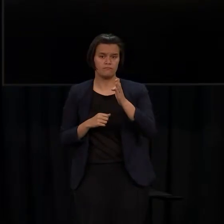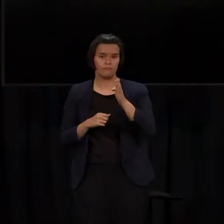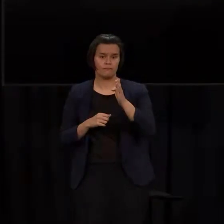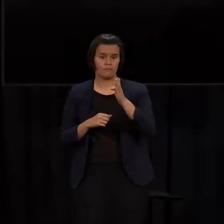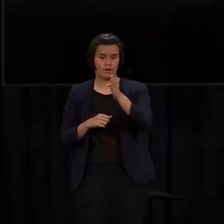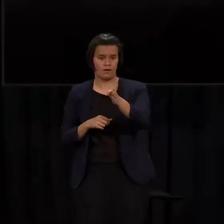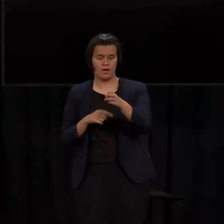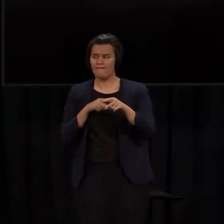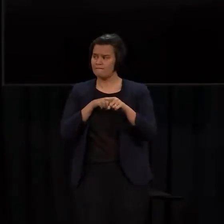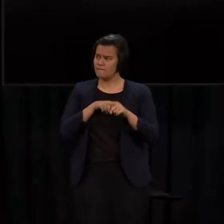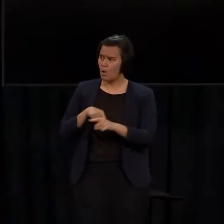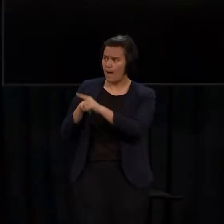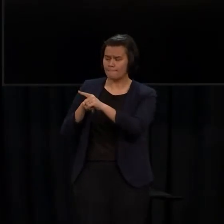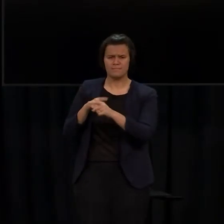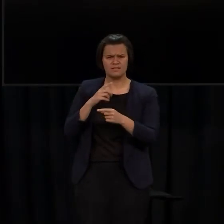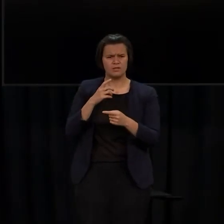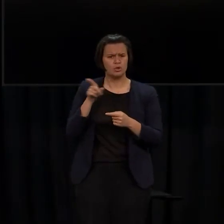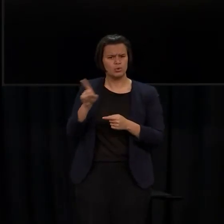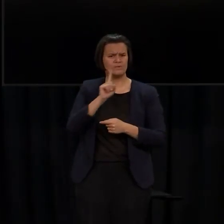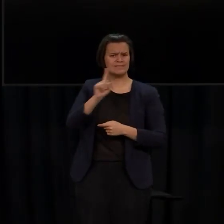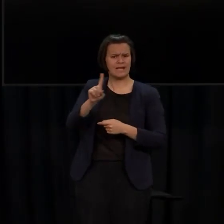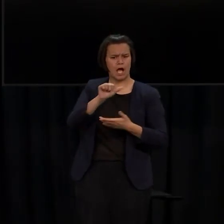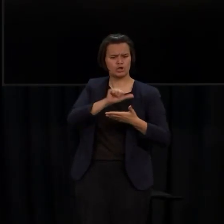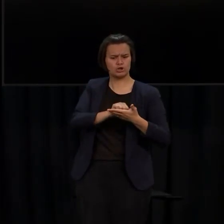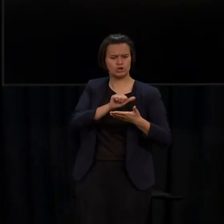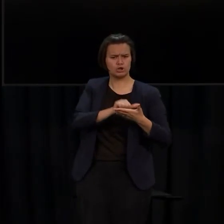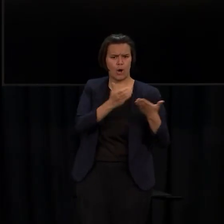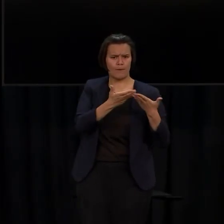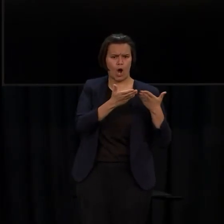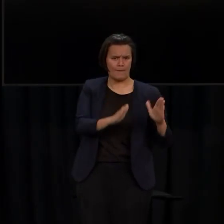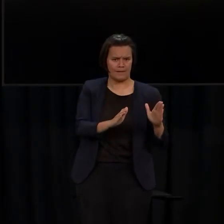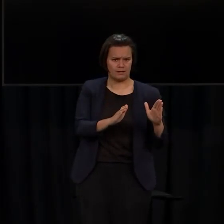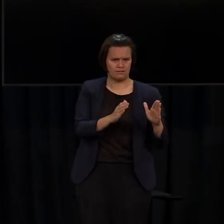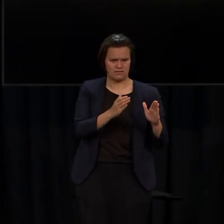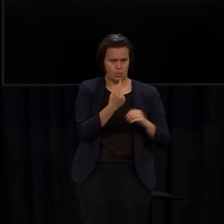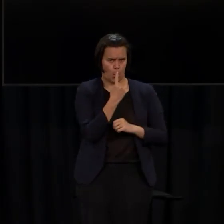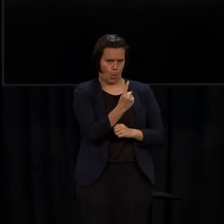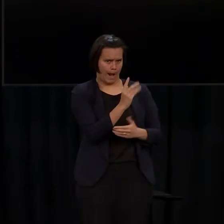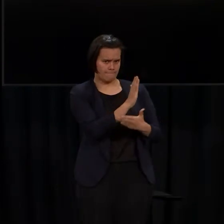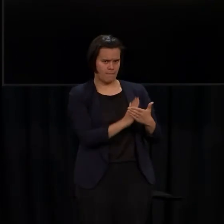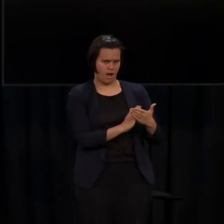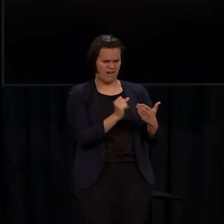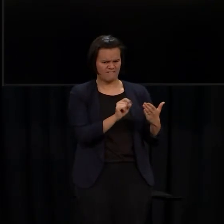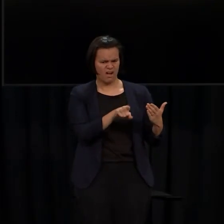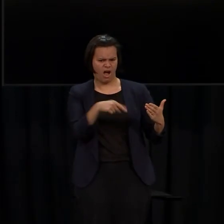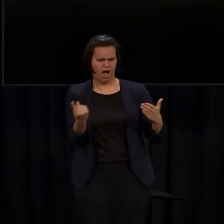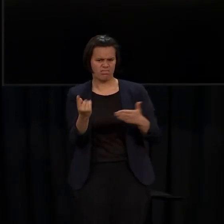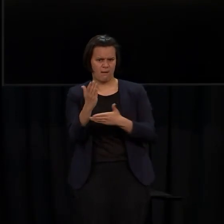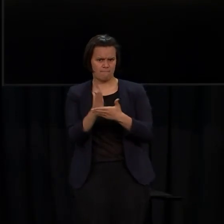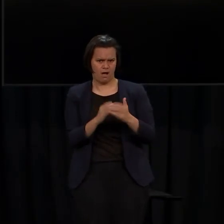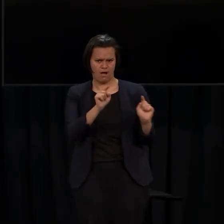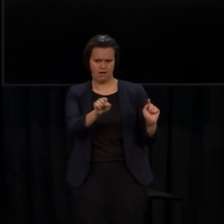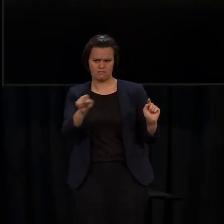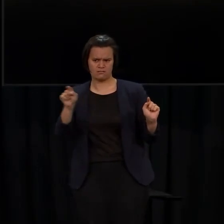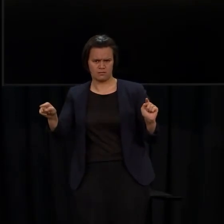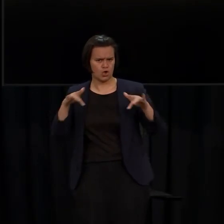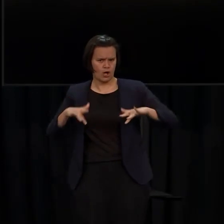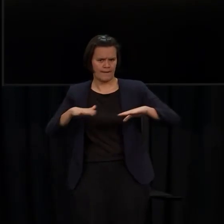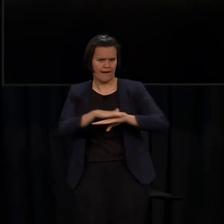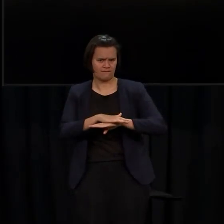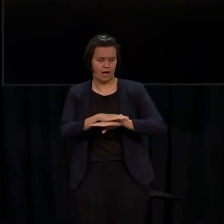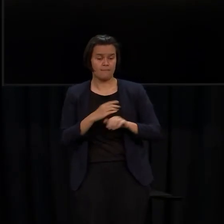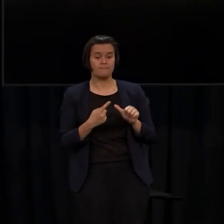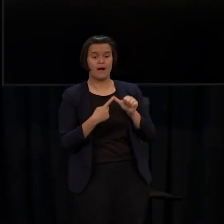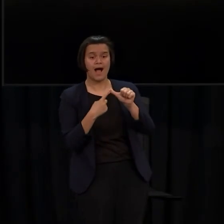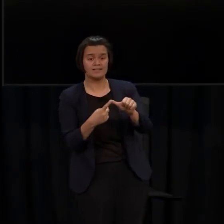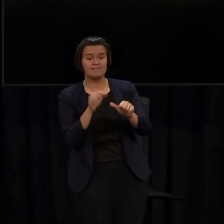retail. You're doubling the amount of people that can gather. Is more than doubling the amount of. So that's again, I've asked even the question. Do we